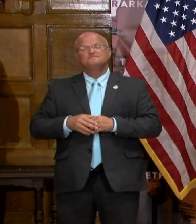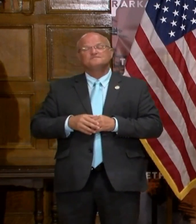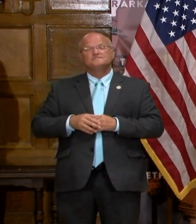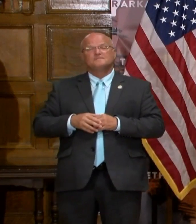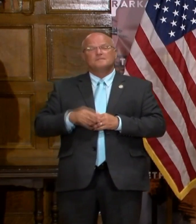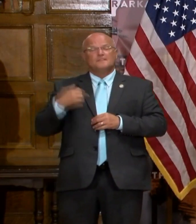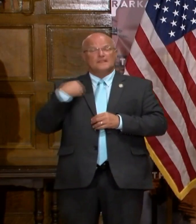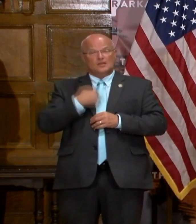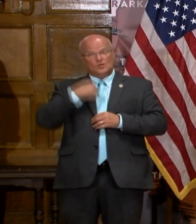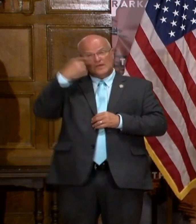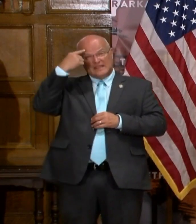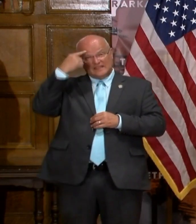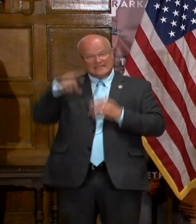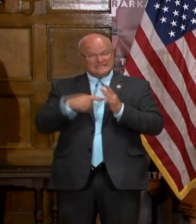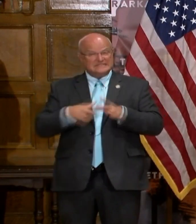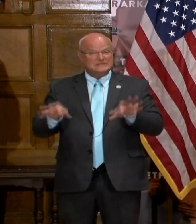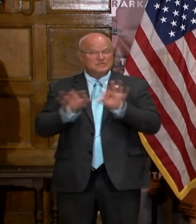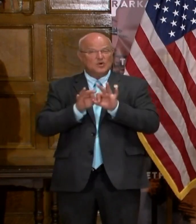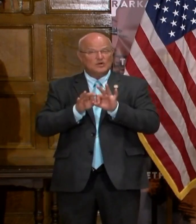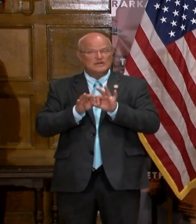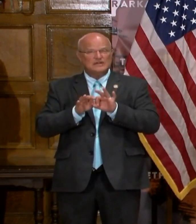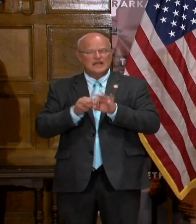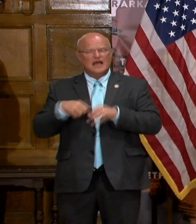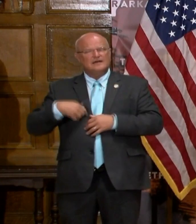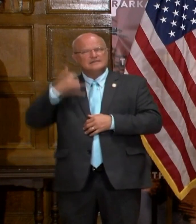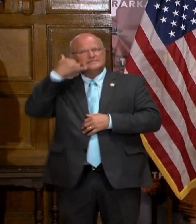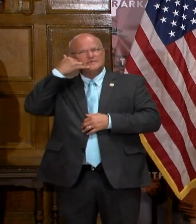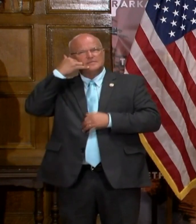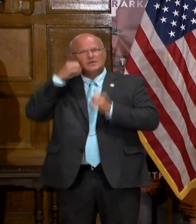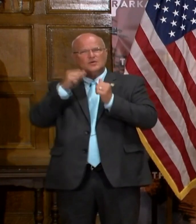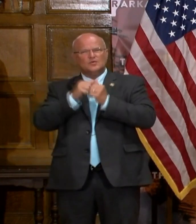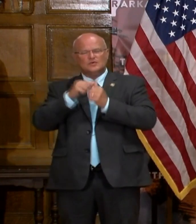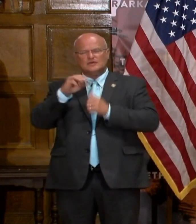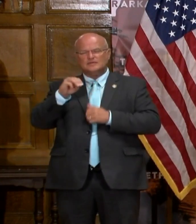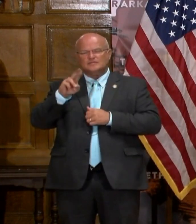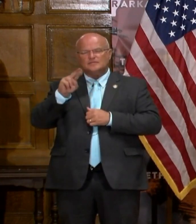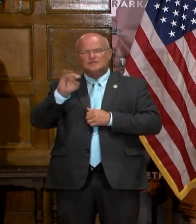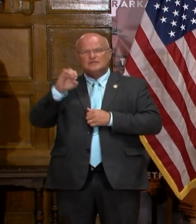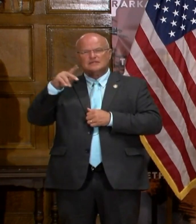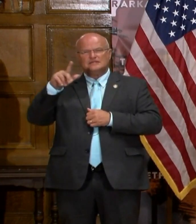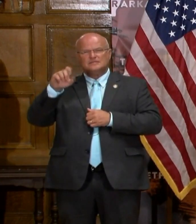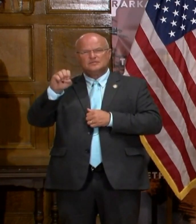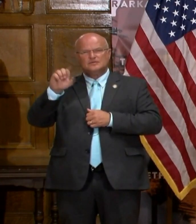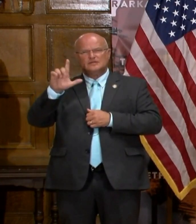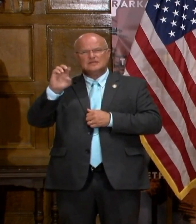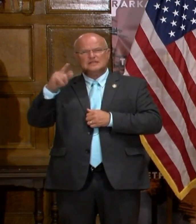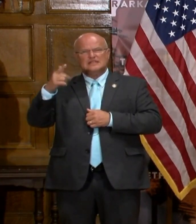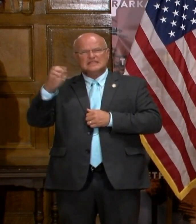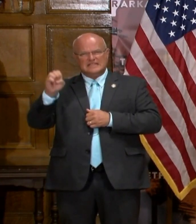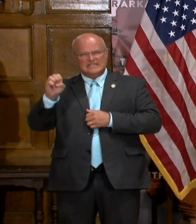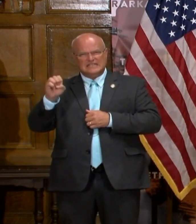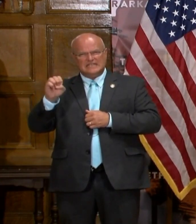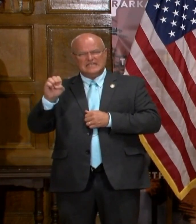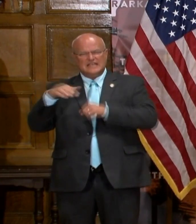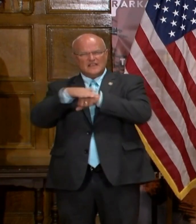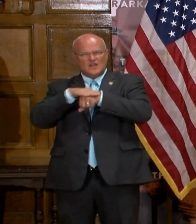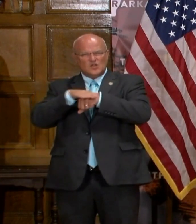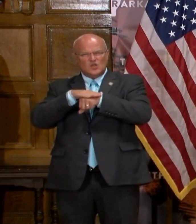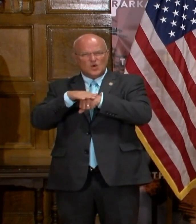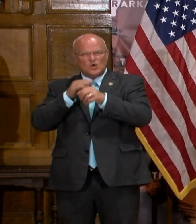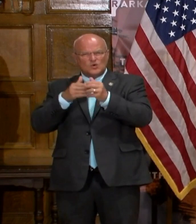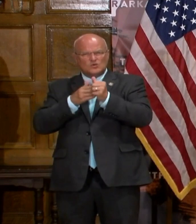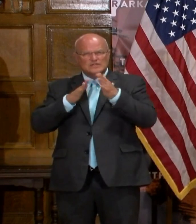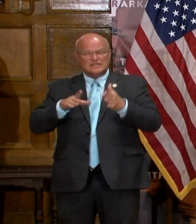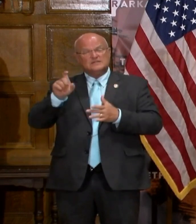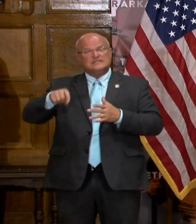two. We think this is important. I was on a phone call with the Municipal League and its membership this morning. Those local leaders need